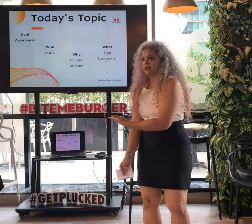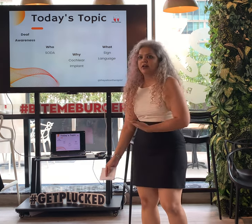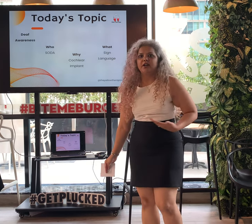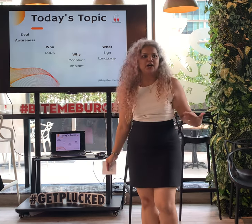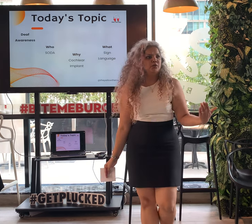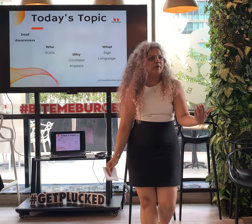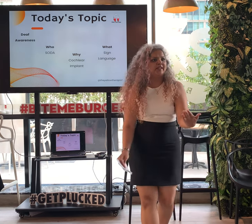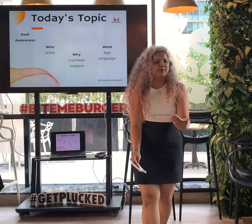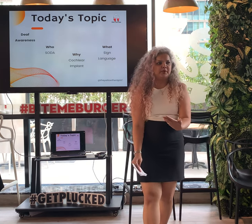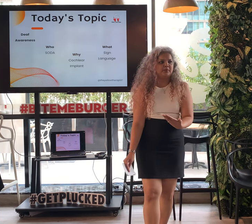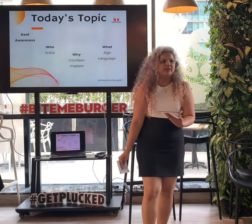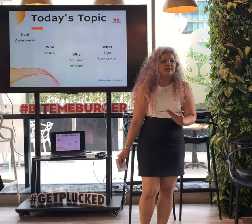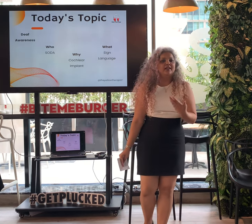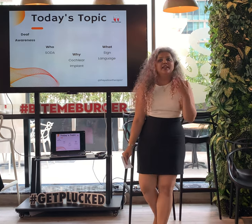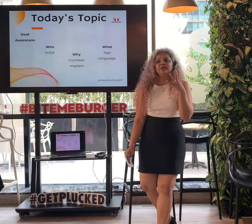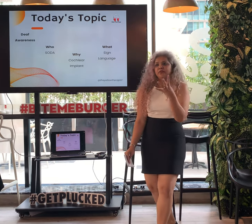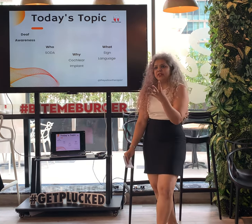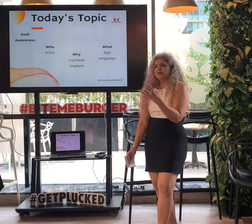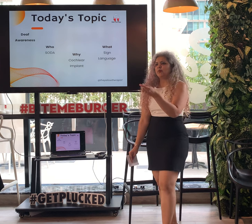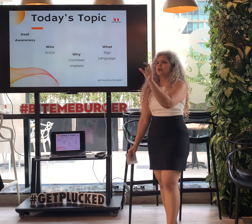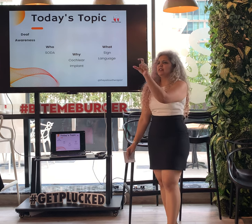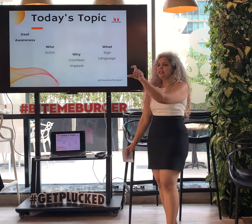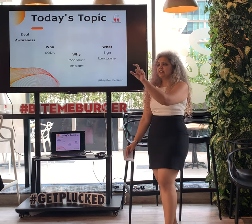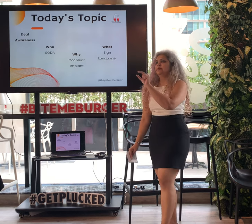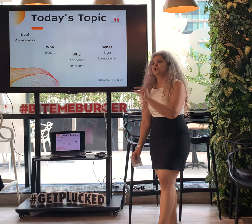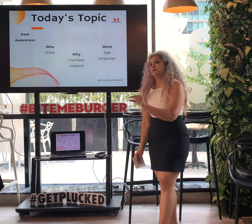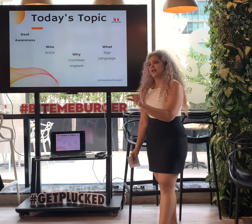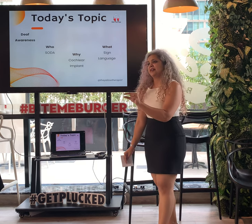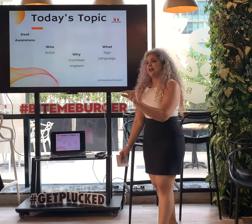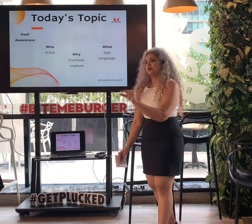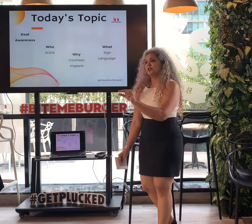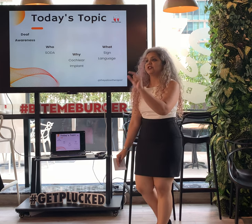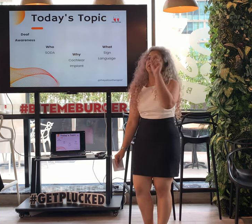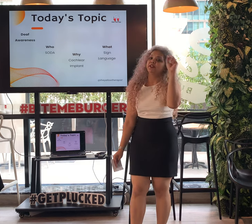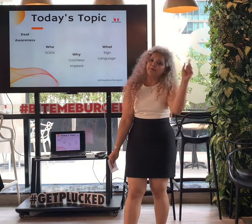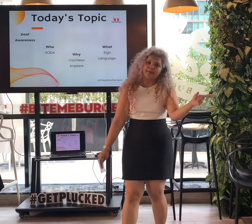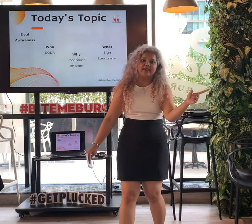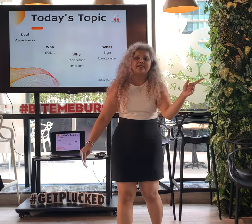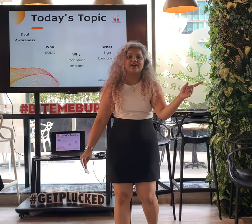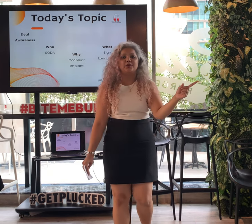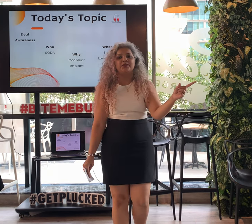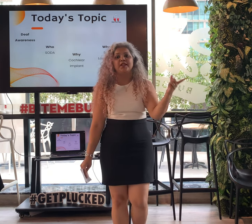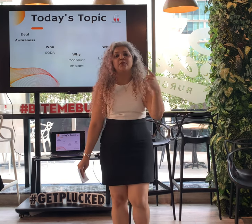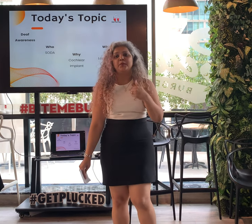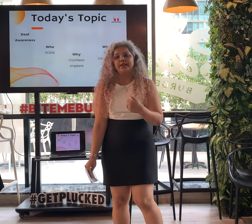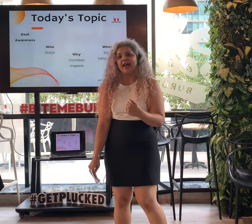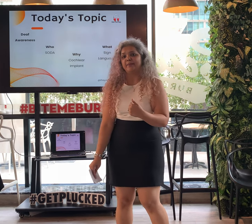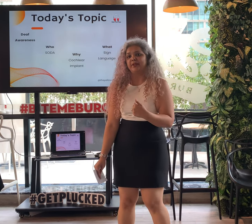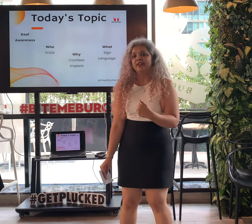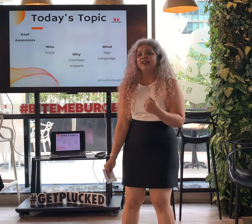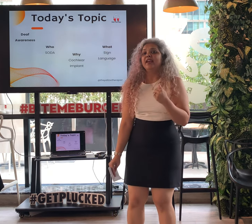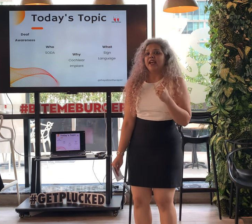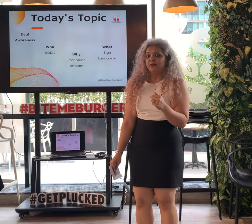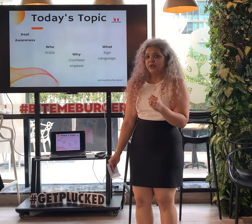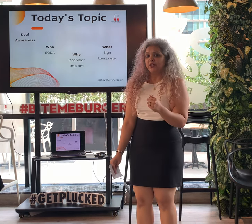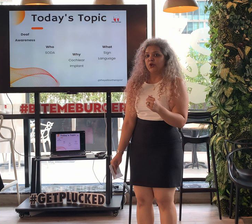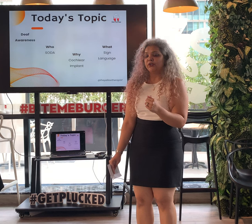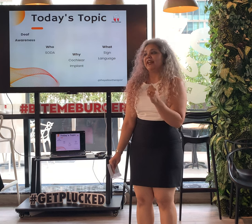around 20 people. If we spoke a little bit of sign language, the parent out there would be happy and would know that